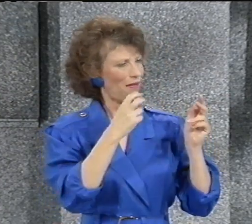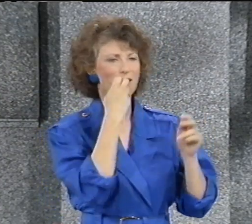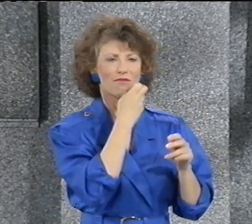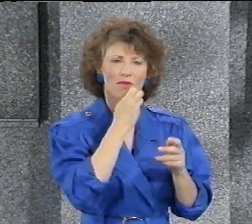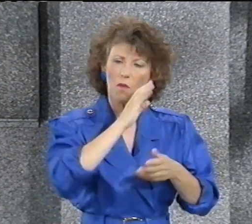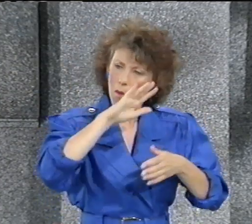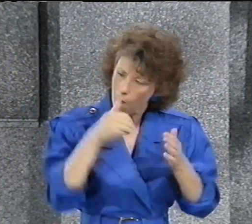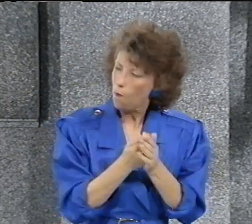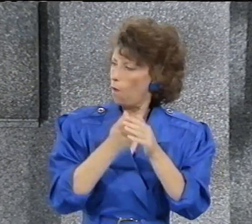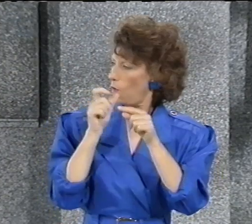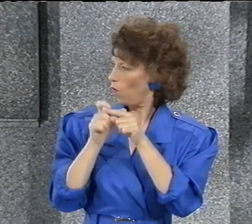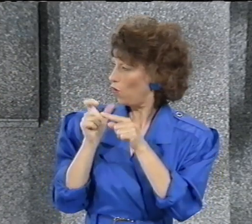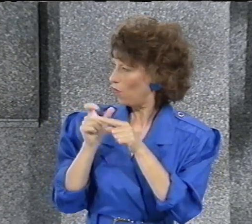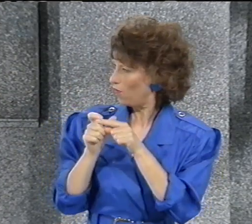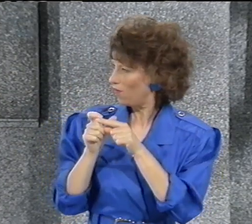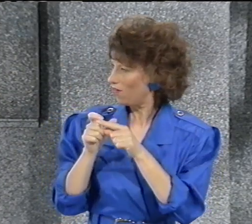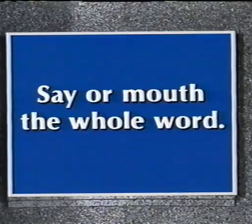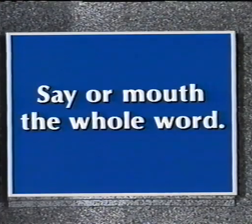people read whole words.